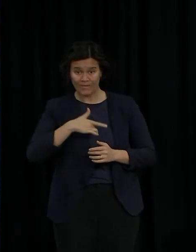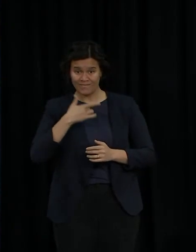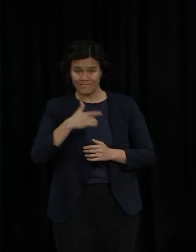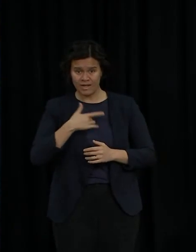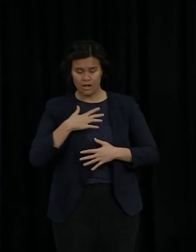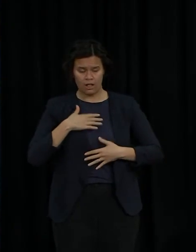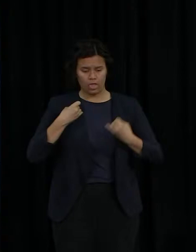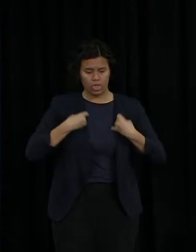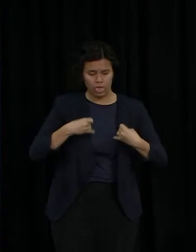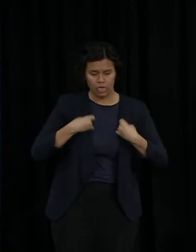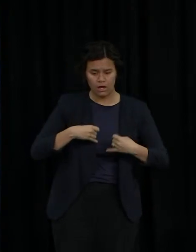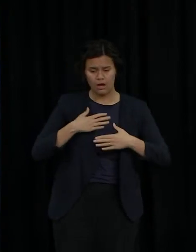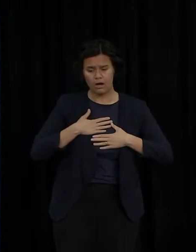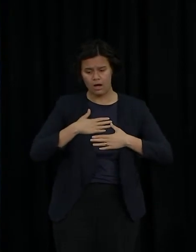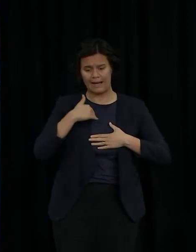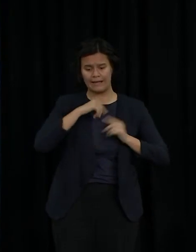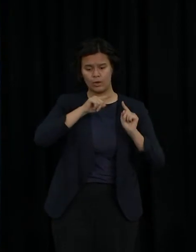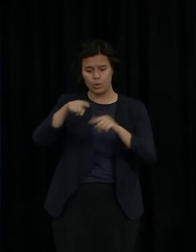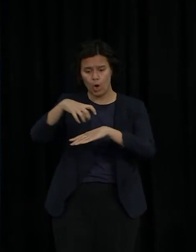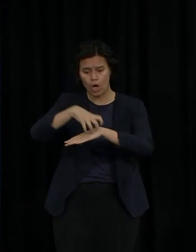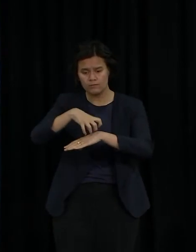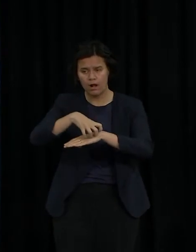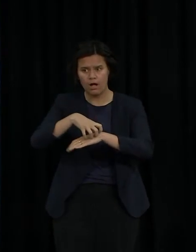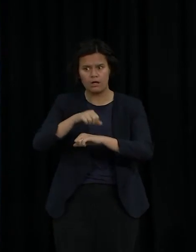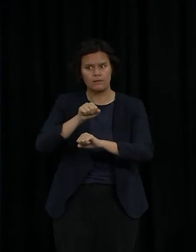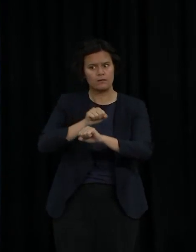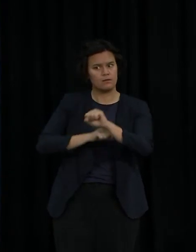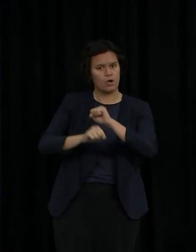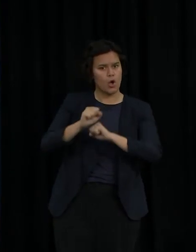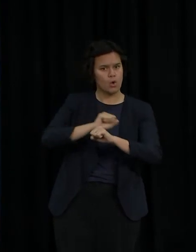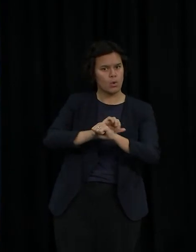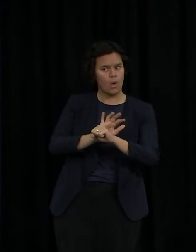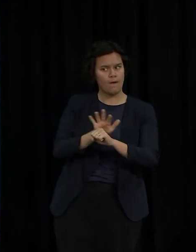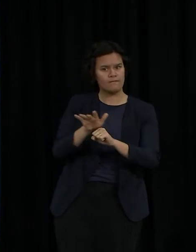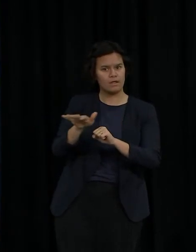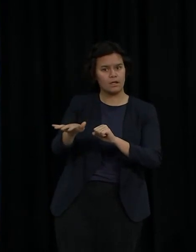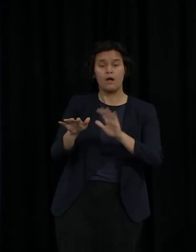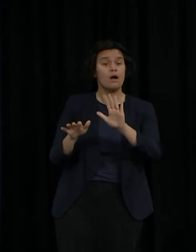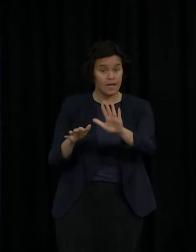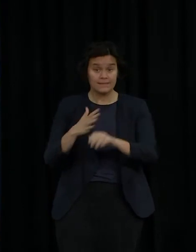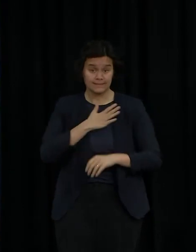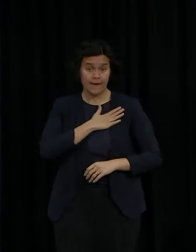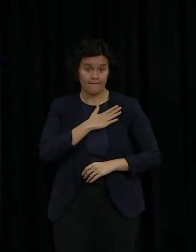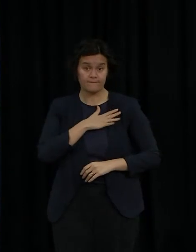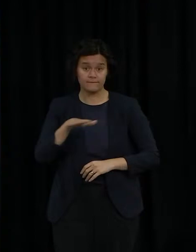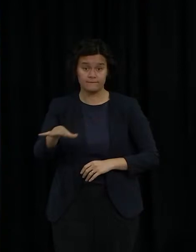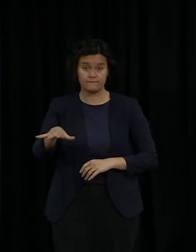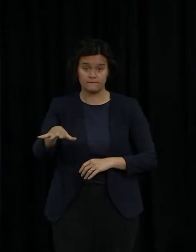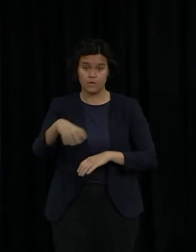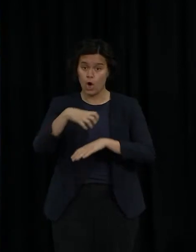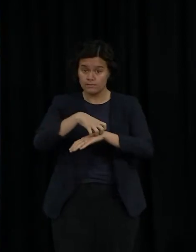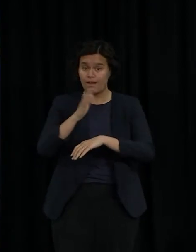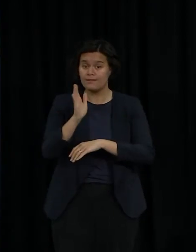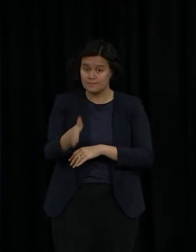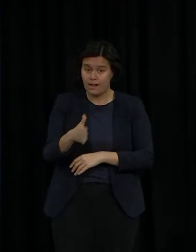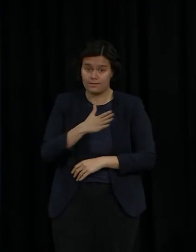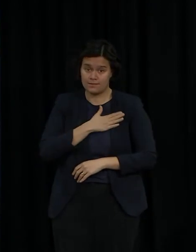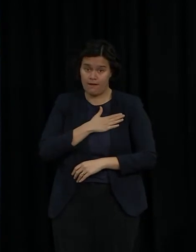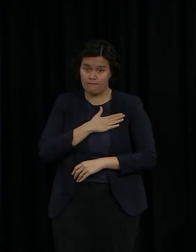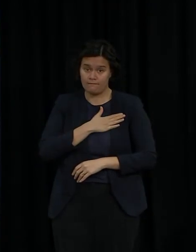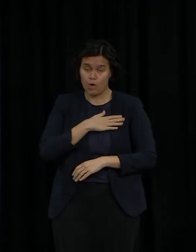and our Auckland hospitals in particular are now very well used to dealing safely with COVID-19